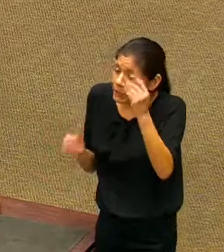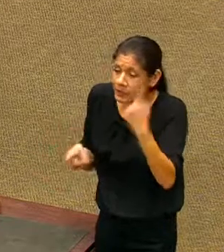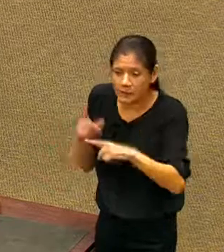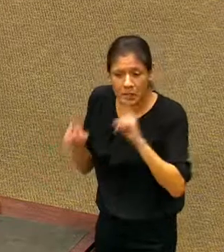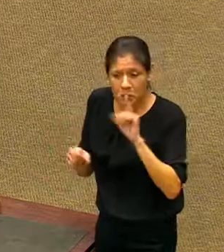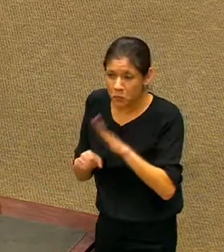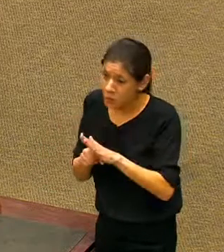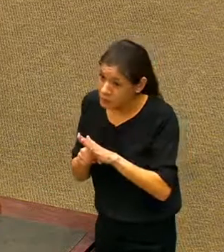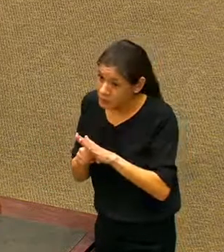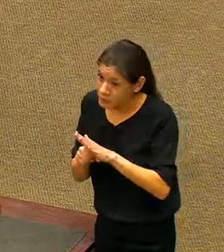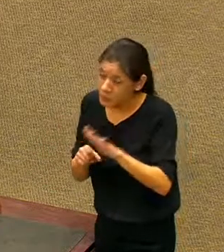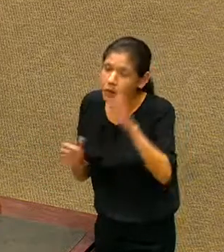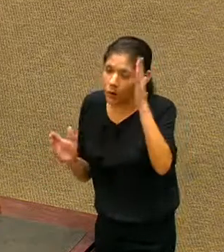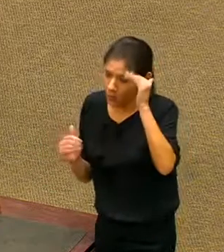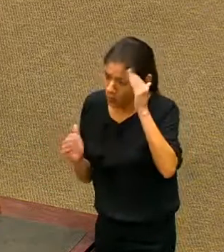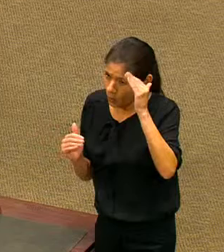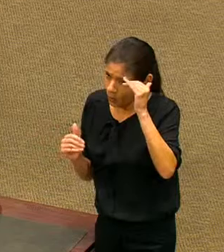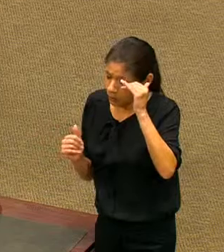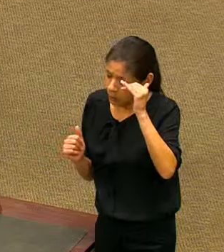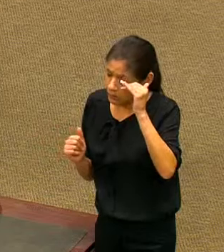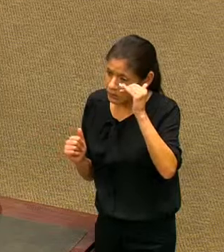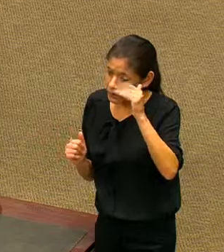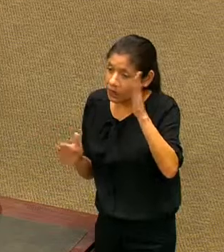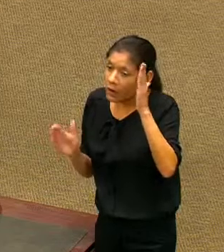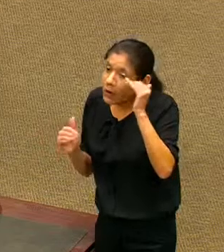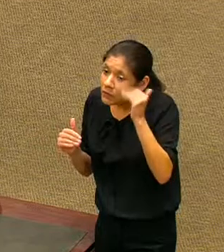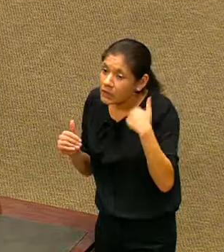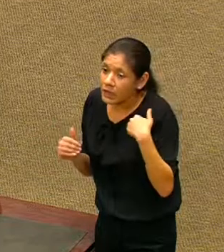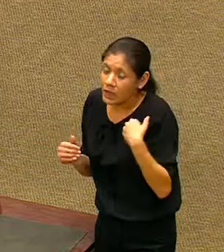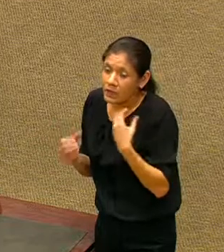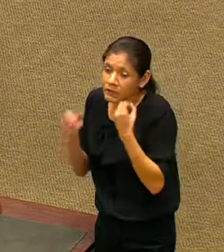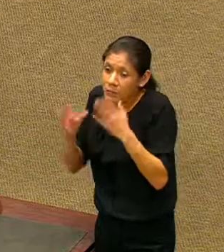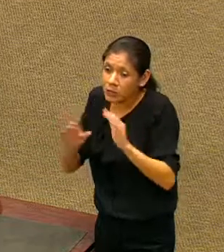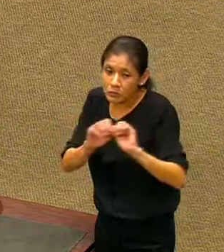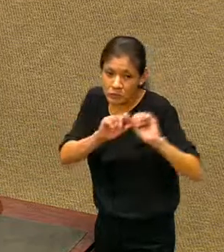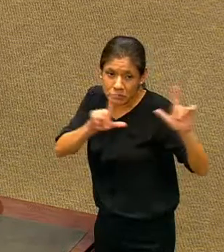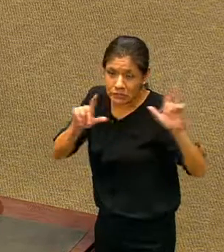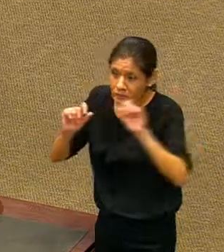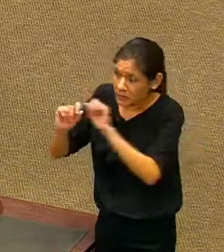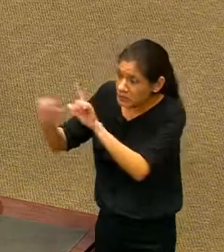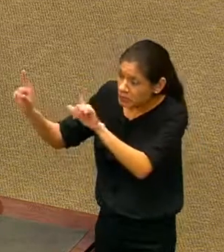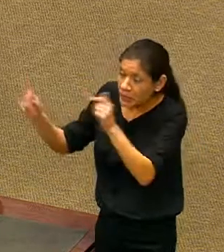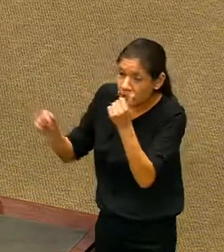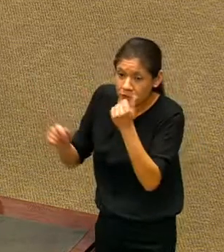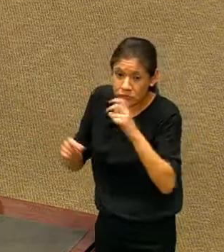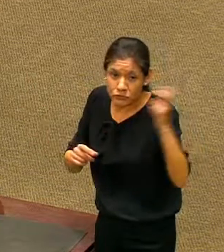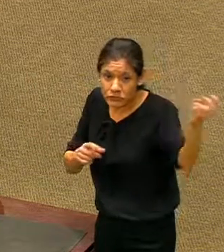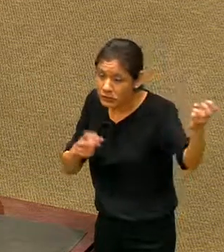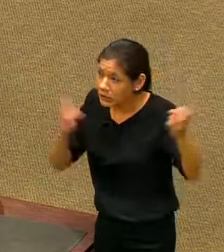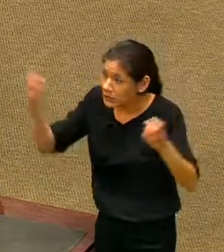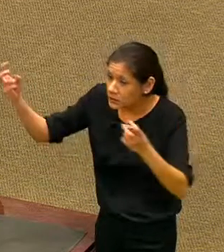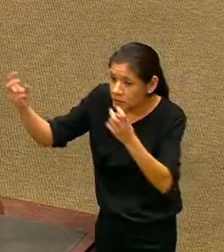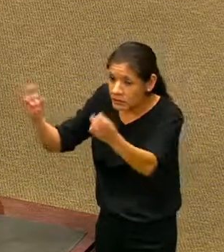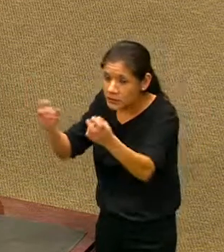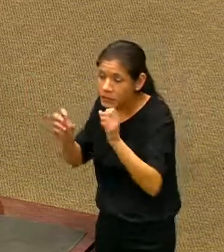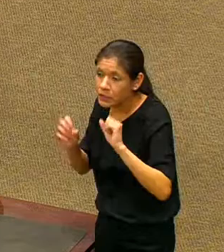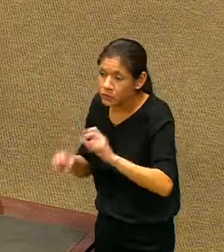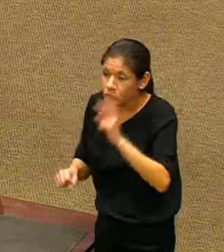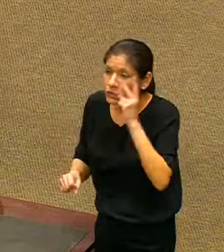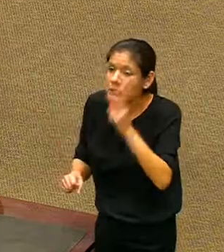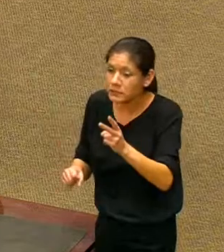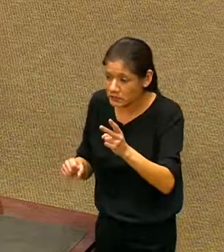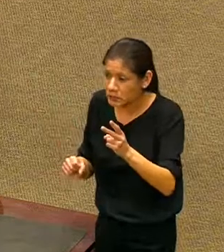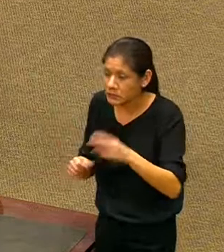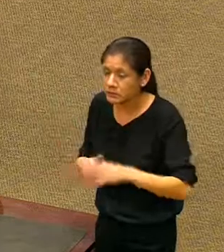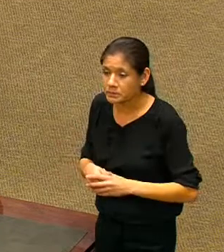guaranteeing, but hoping. And there'll be hopefully I have multiple displays, so anywhere you're sitting, you'll have the resolution that you